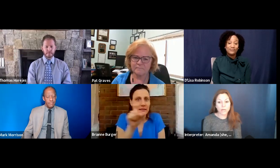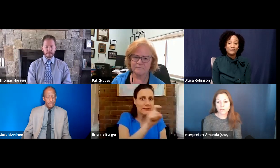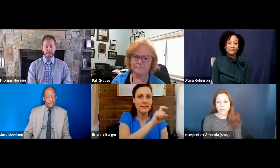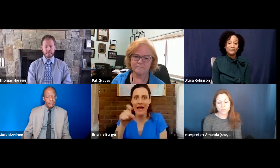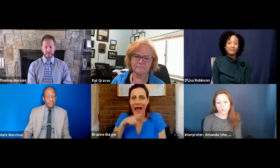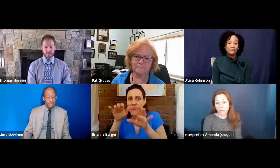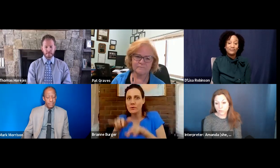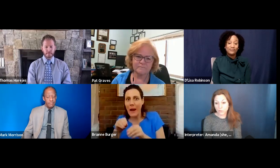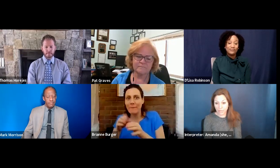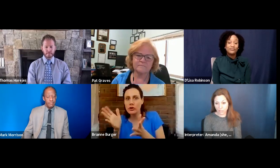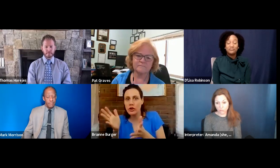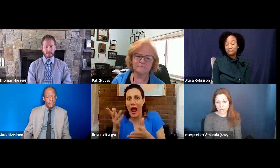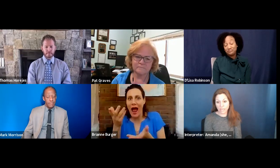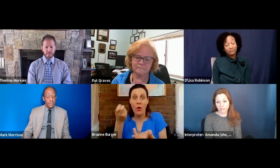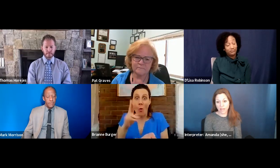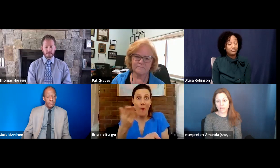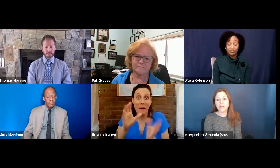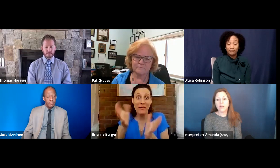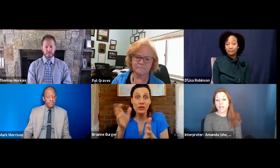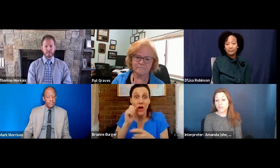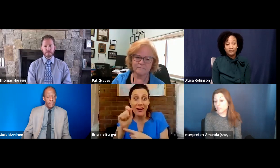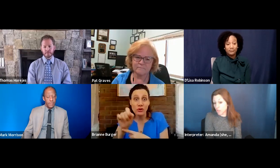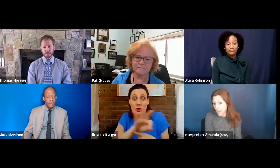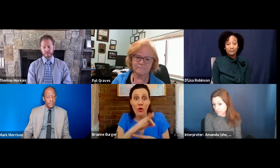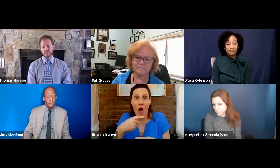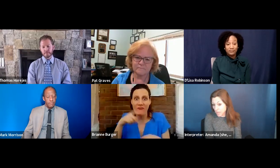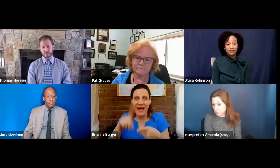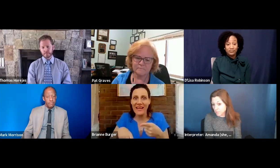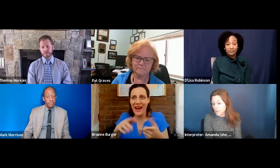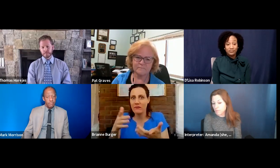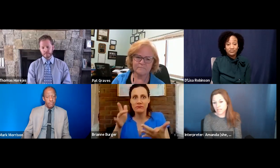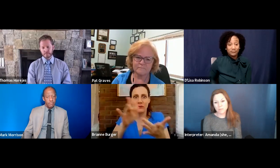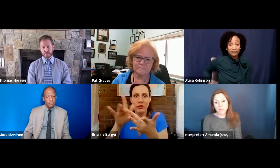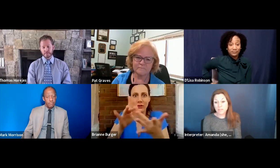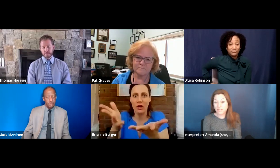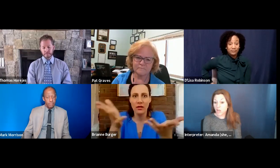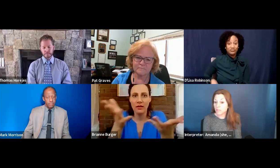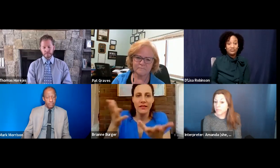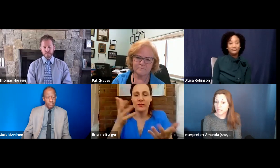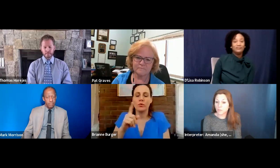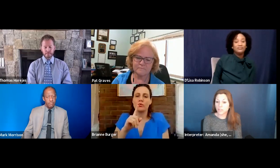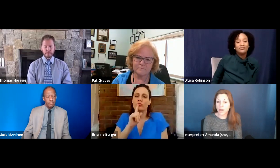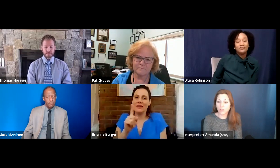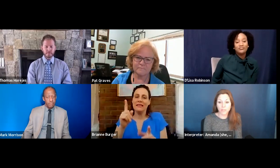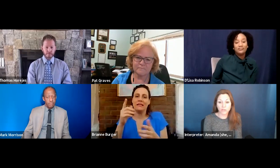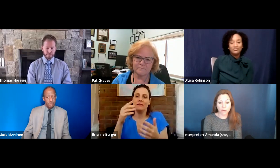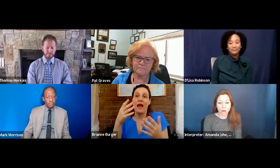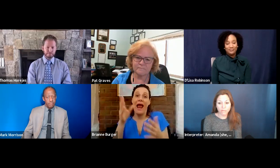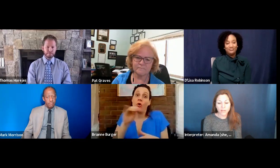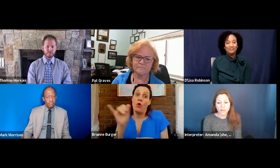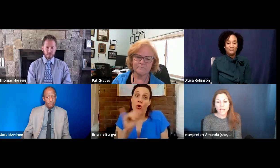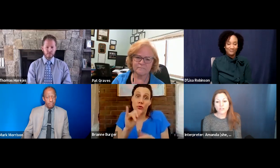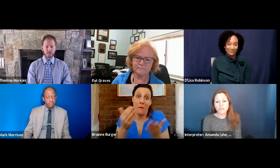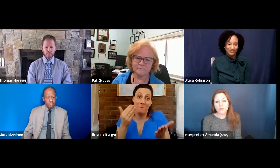of squares, and I'm scrolling through the pages trying to find. I use the chat sometimes, but then sometimes I've even gone to meetings where the chat has been turned